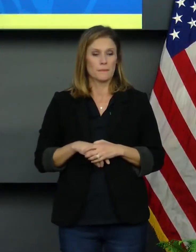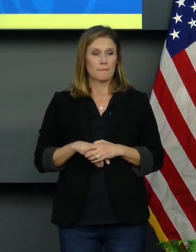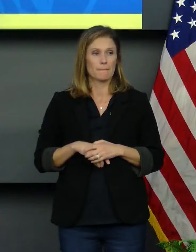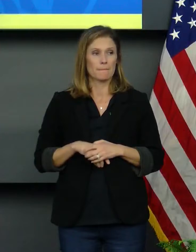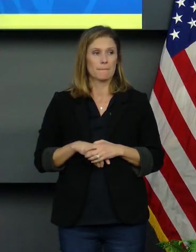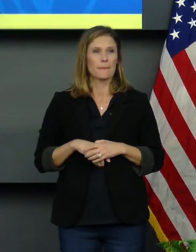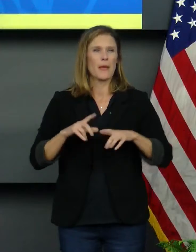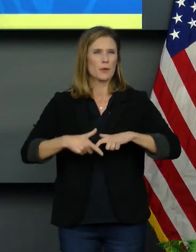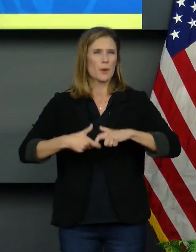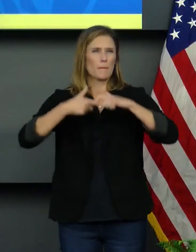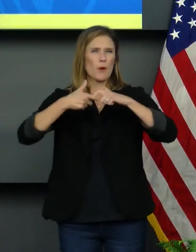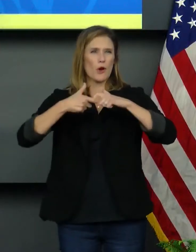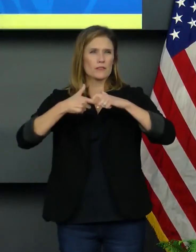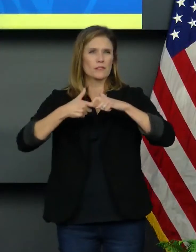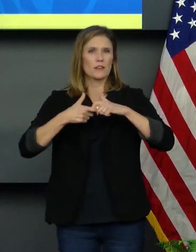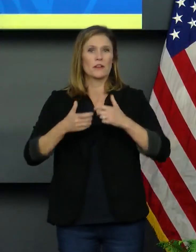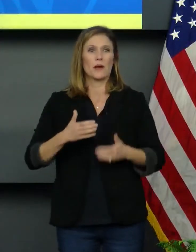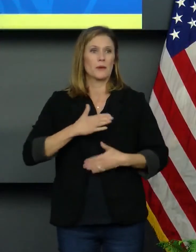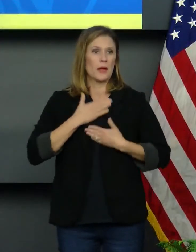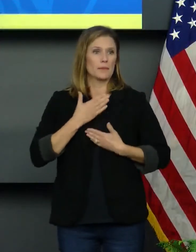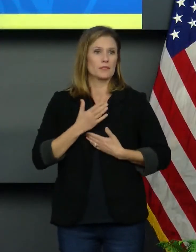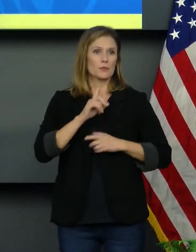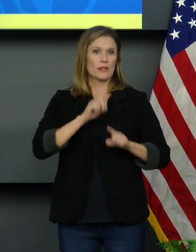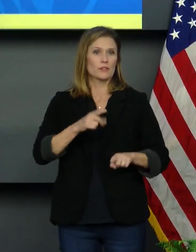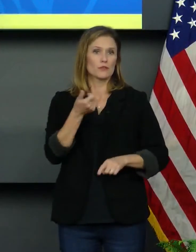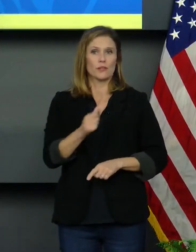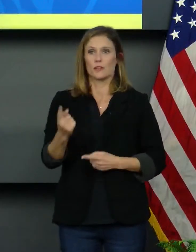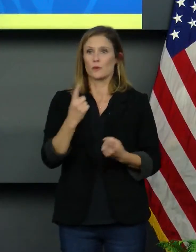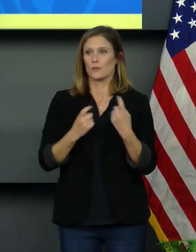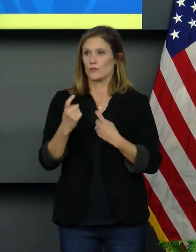I'm going to pause there and be happy to answer any questions if there are